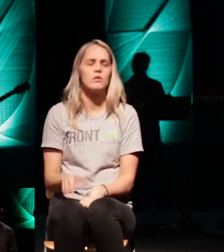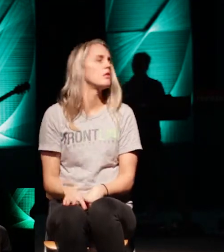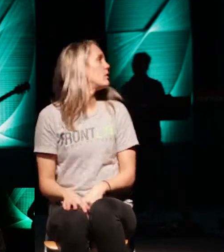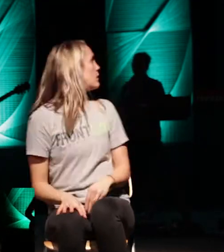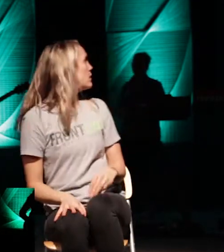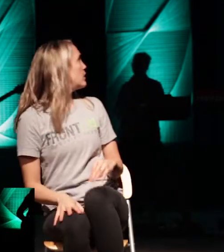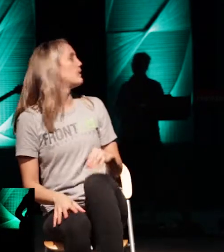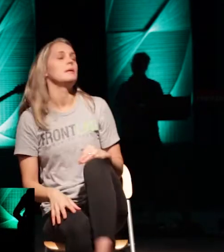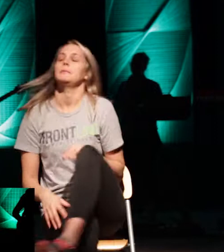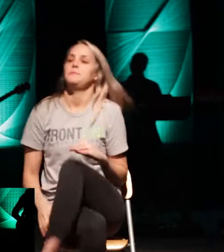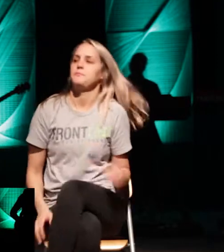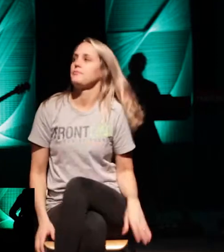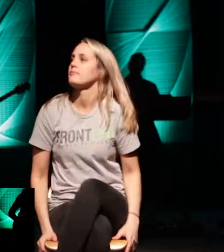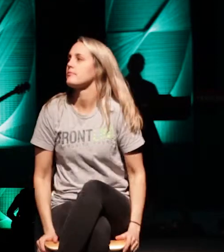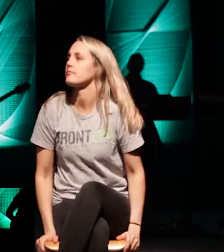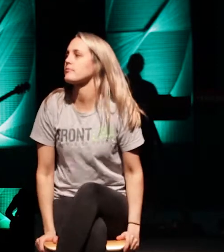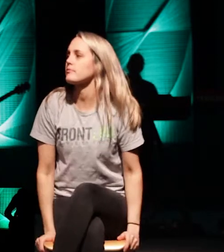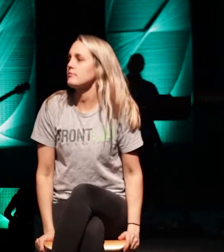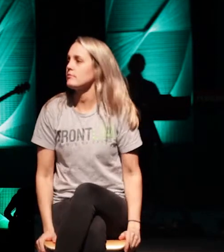Just as we close,